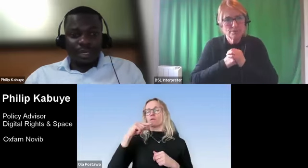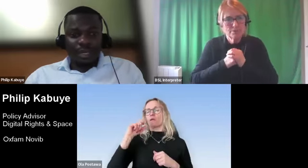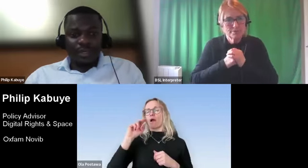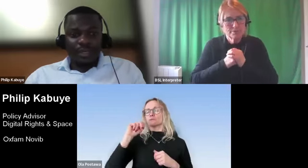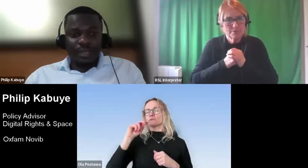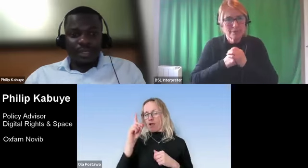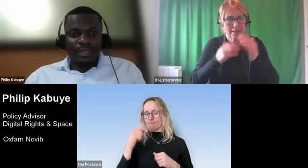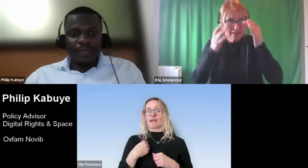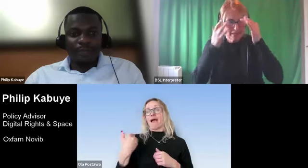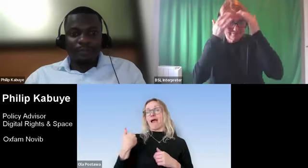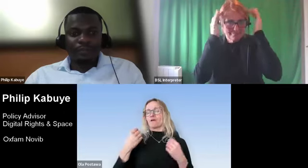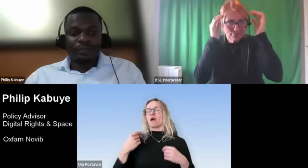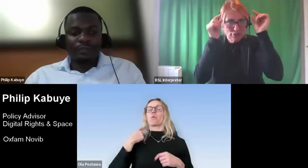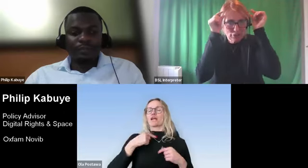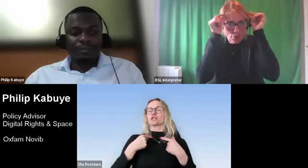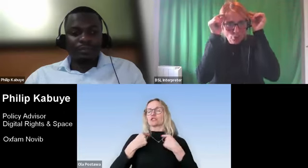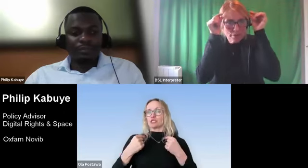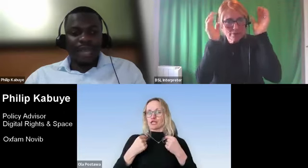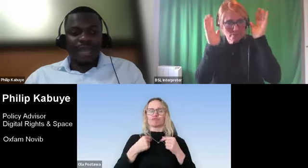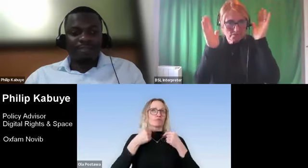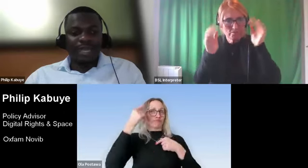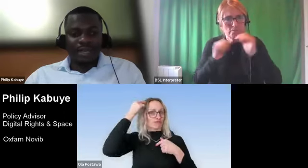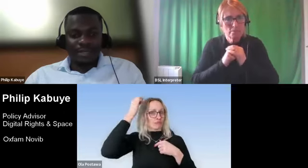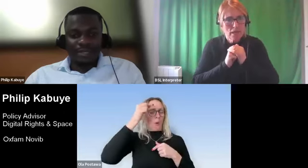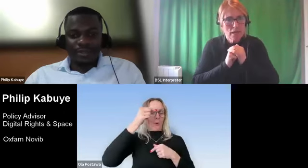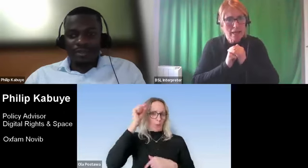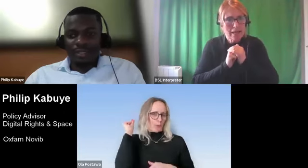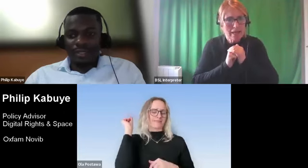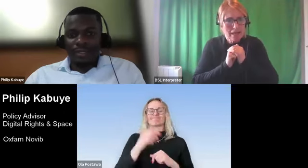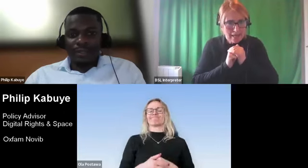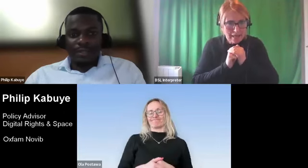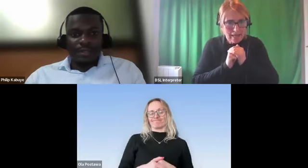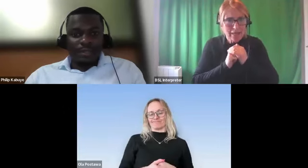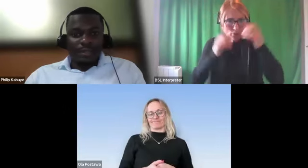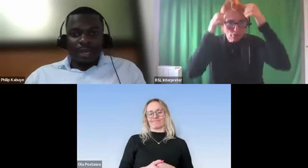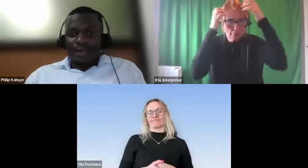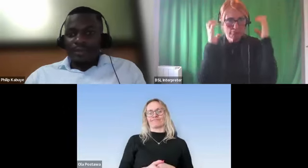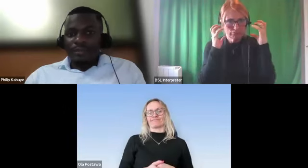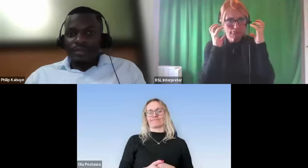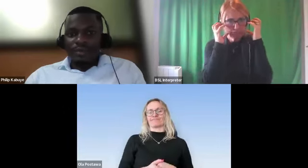slightly short hair, and I have black headsets on me.